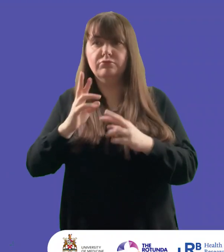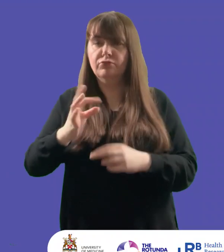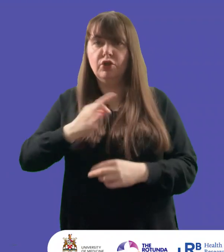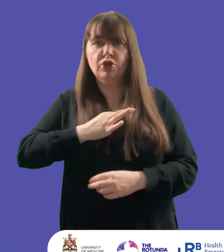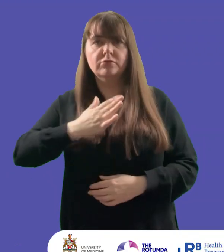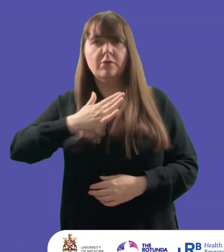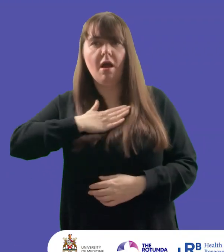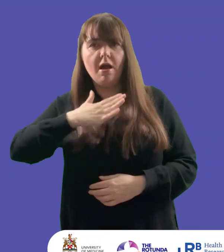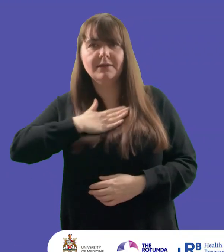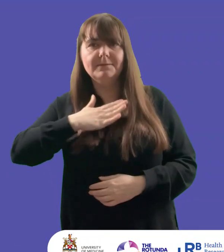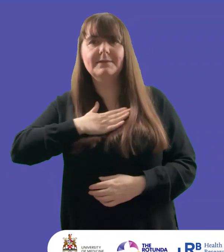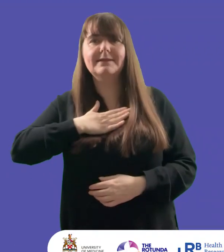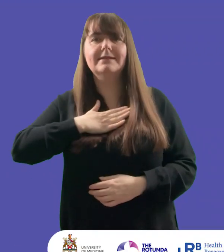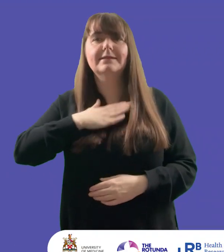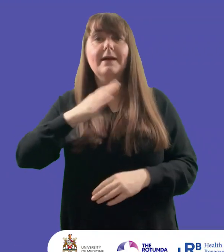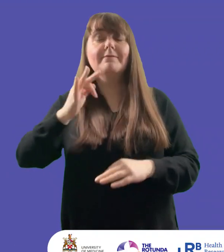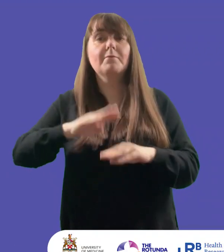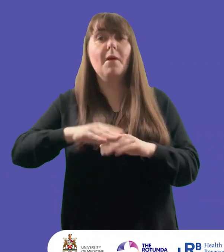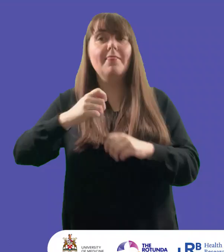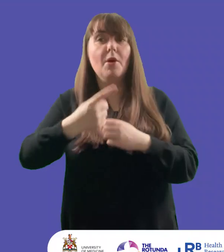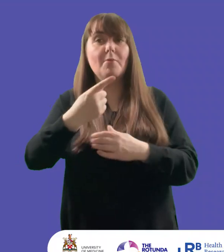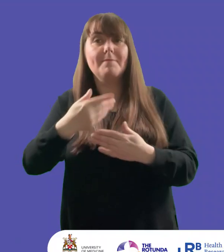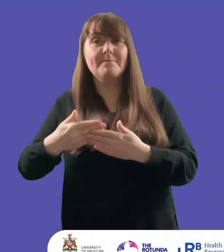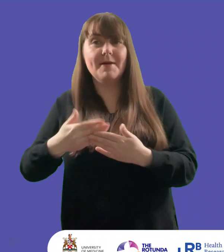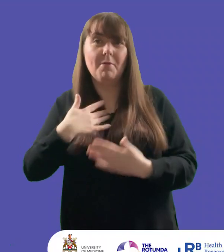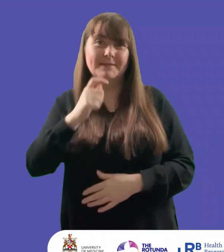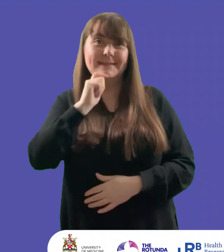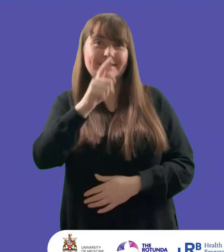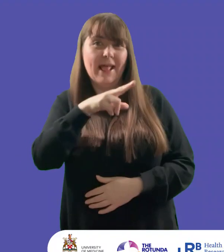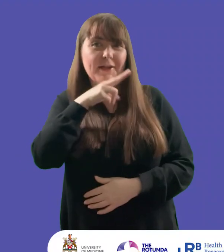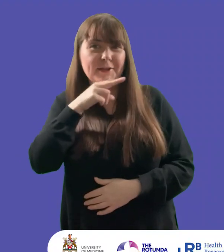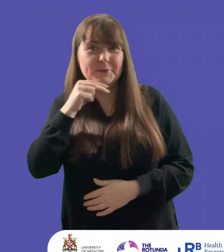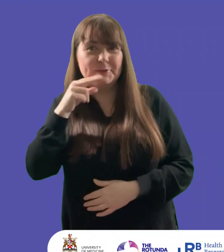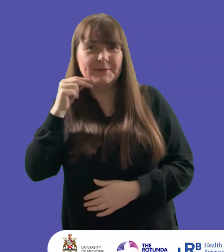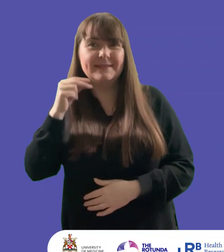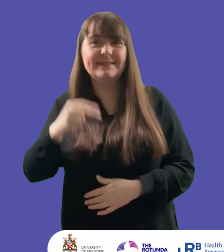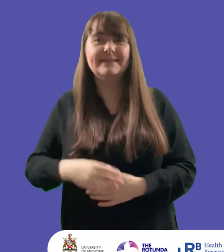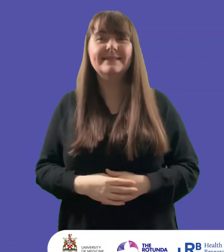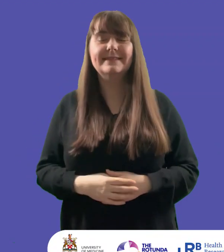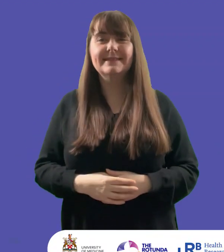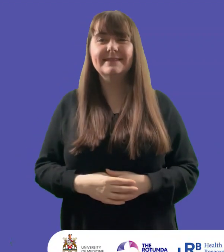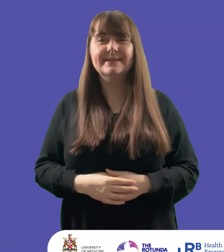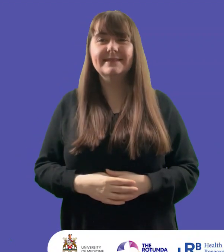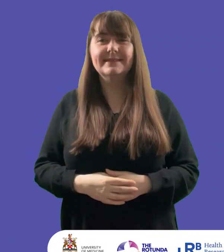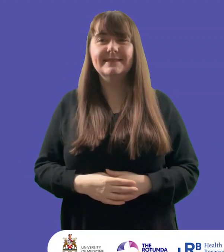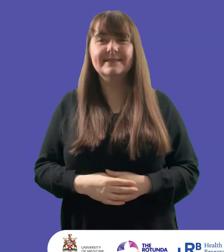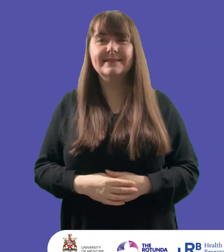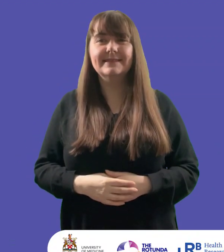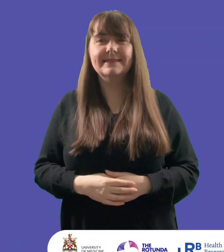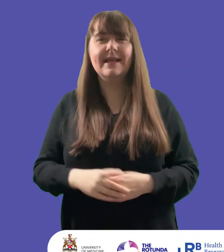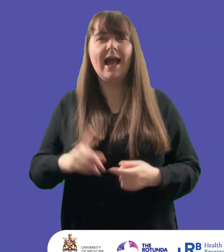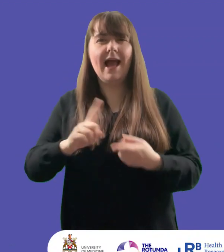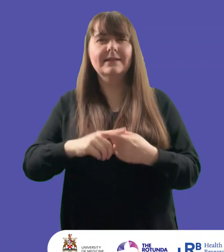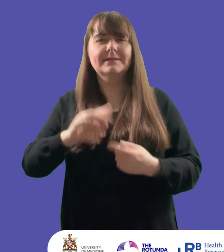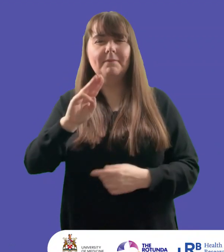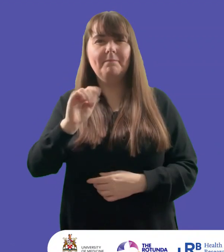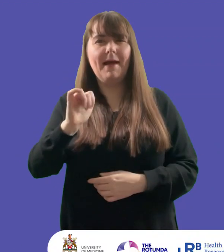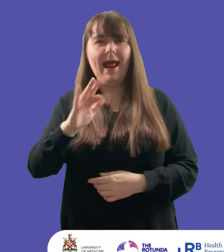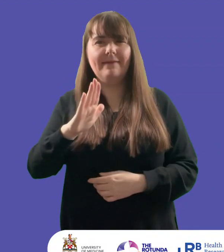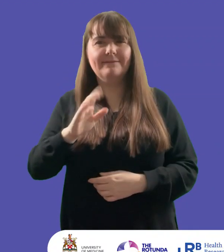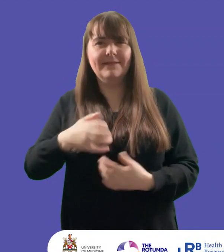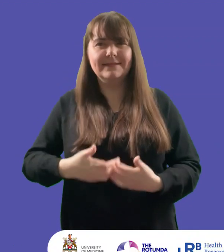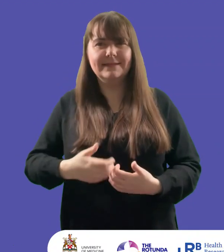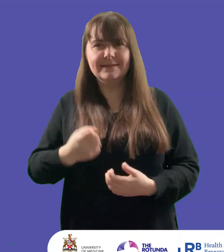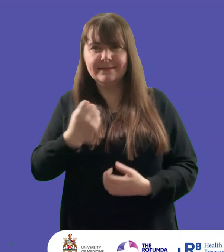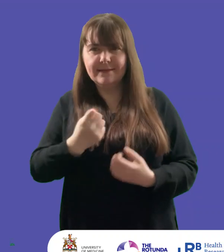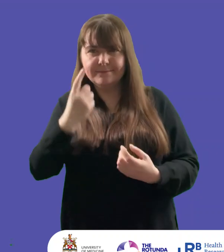strong heartbeat. If there's more than one baby, we will tell you that news there and then. And it's a pelvic ultrasound, so